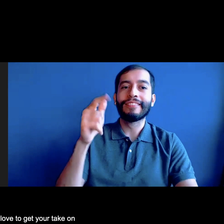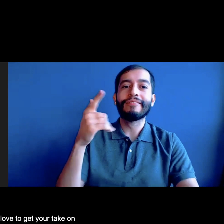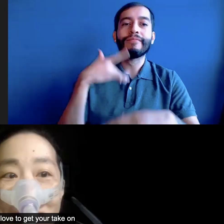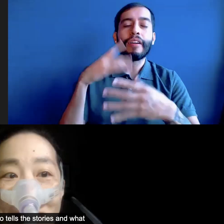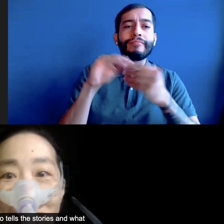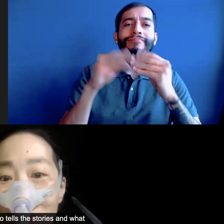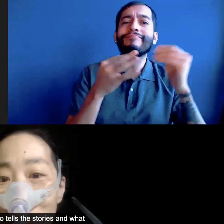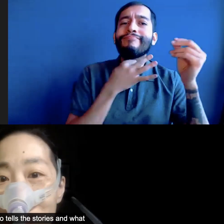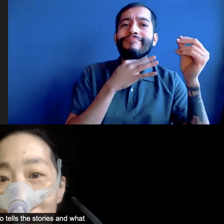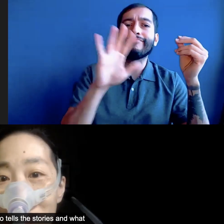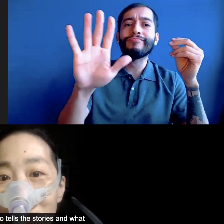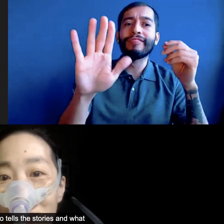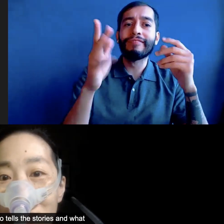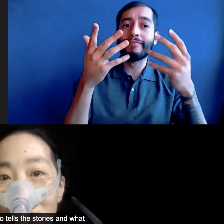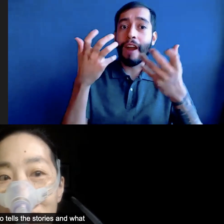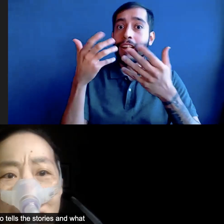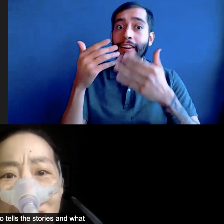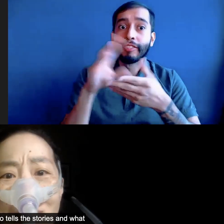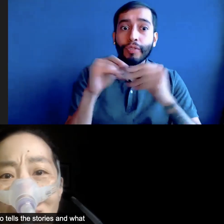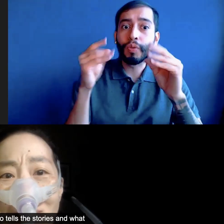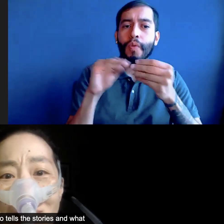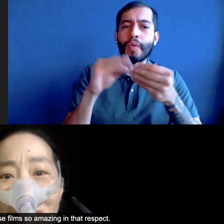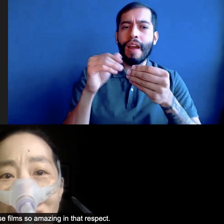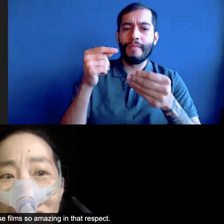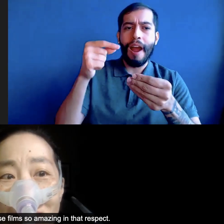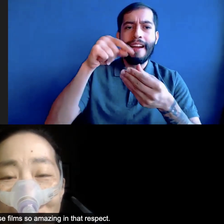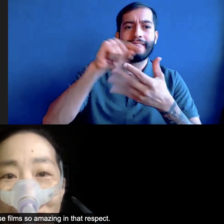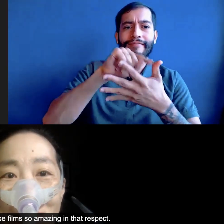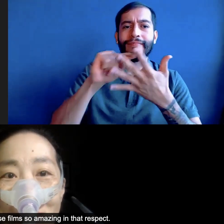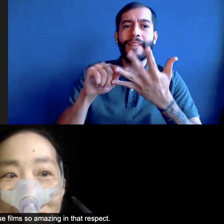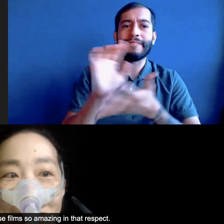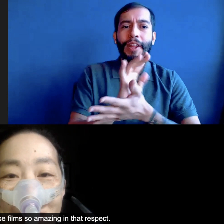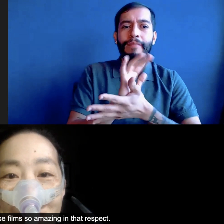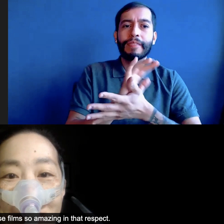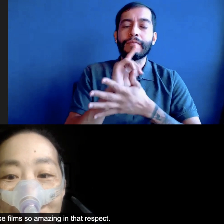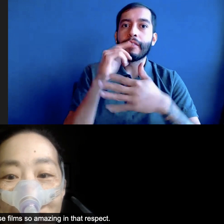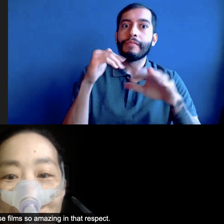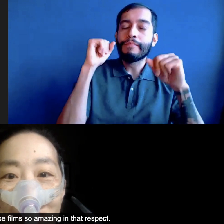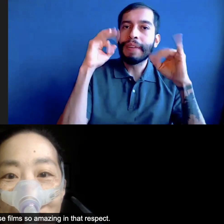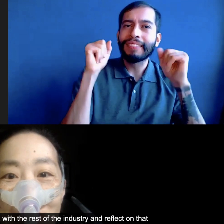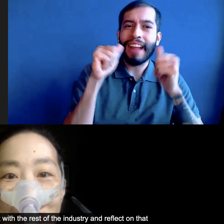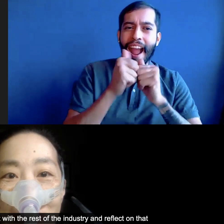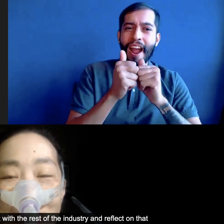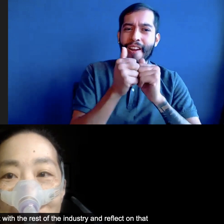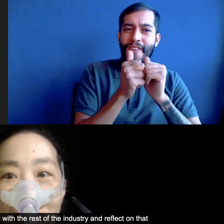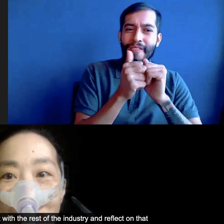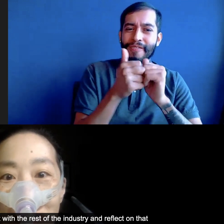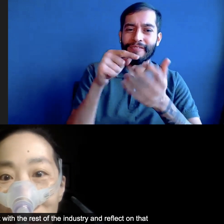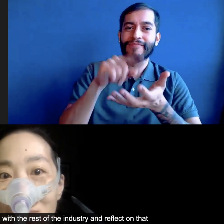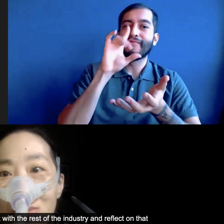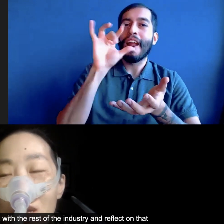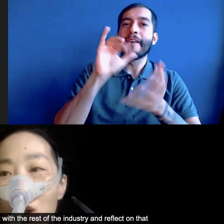know, what makes these films so amazing in that respect. You know, and then how does that connect with the rest of the industry and reflect